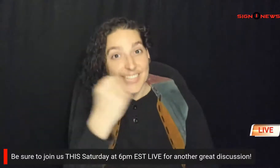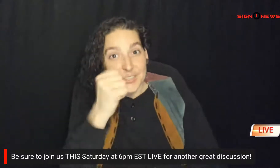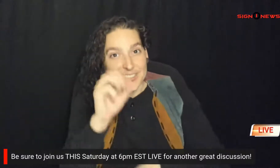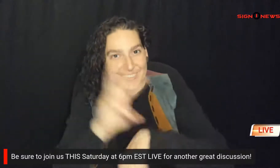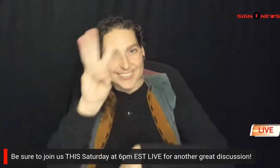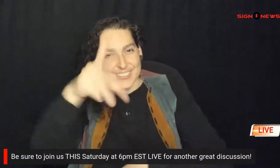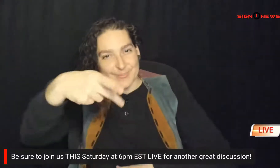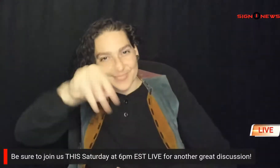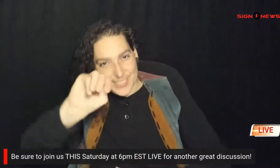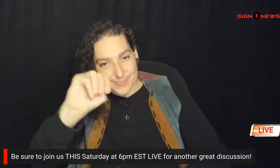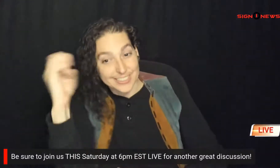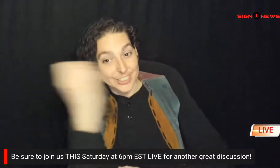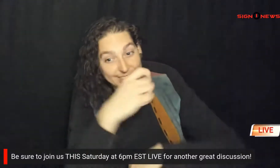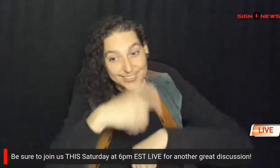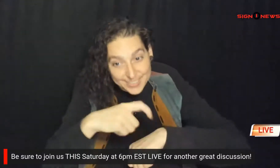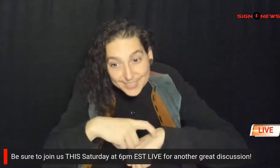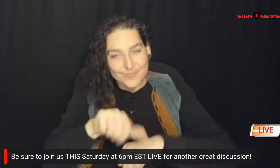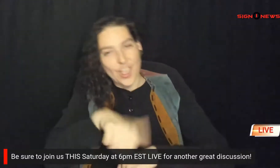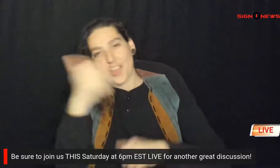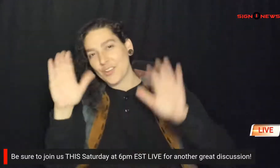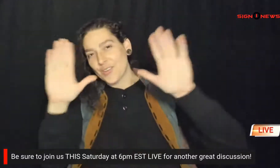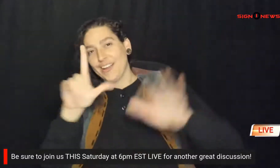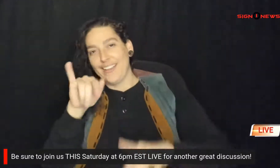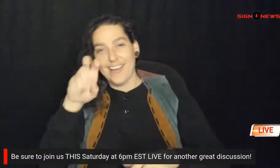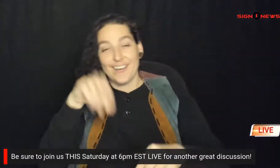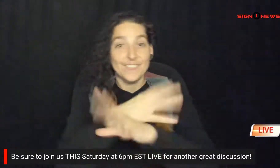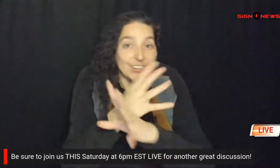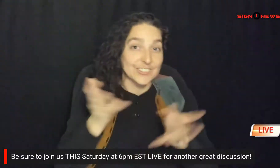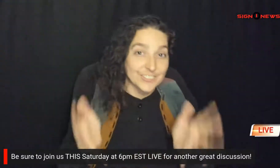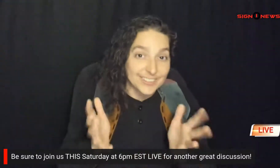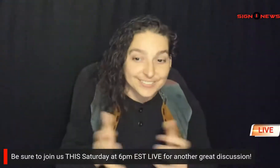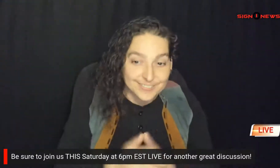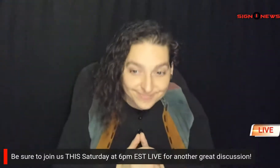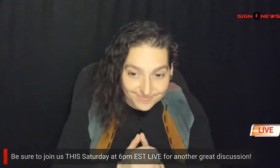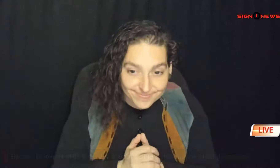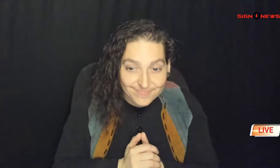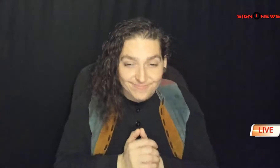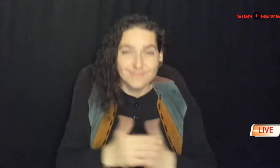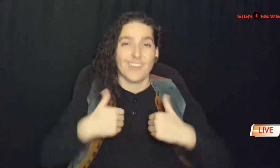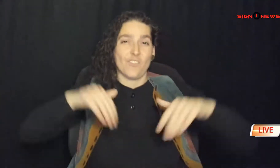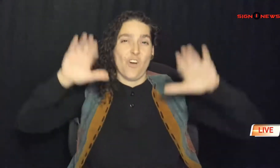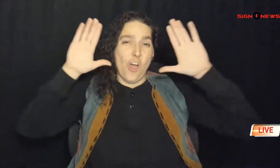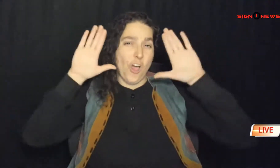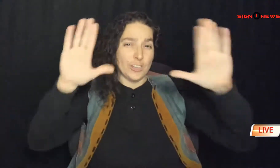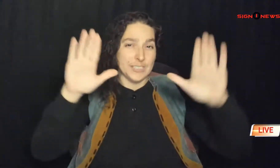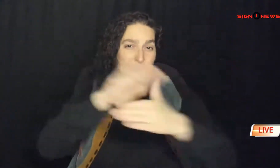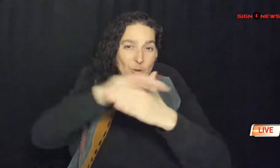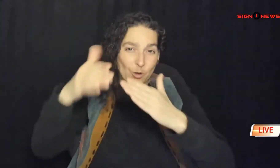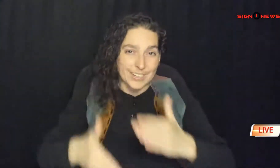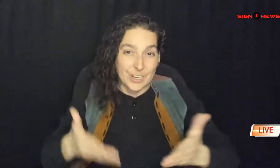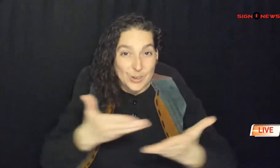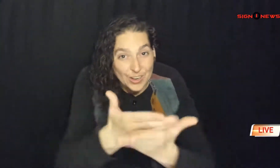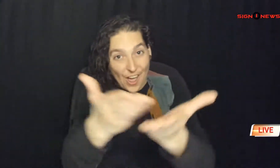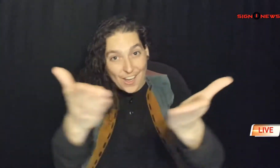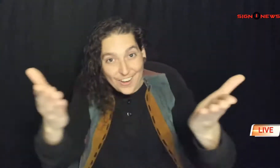Be sure to join us next Saturday at 6 p.m. Eastern Time for another great live virtual chat.